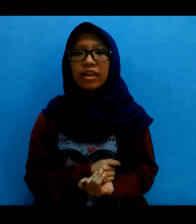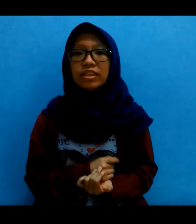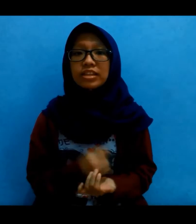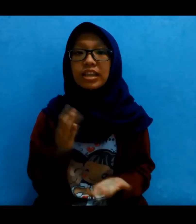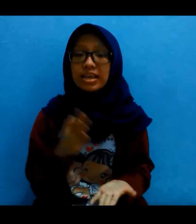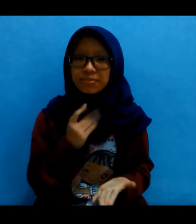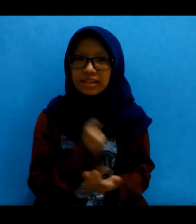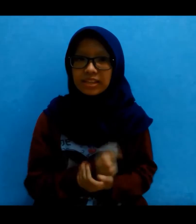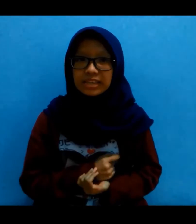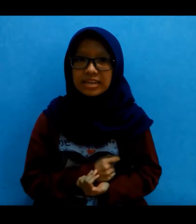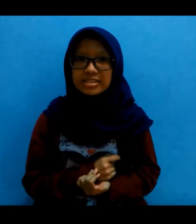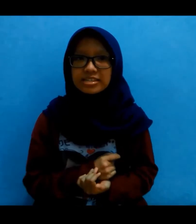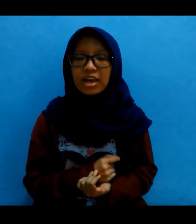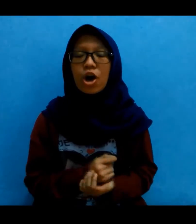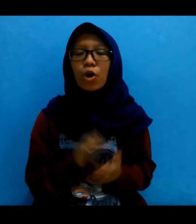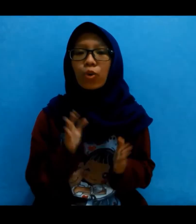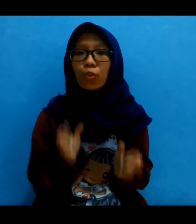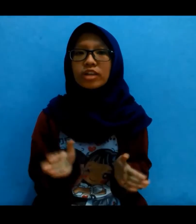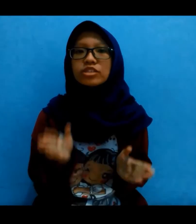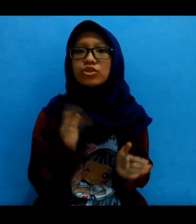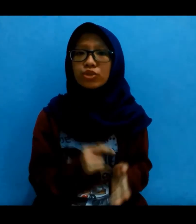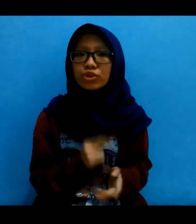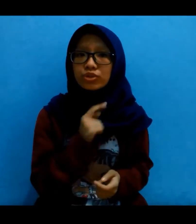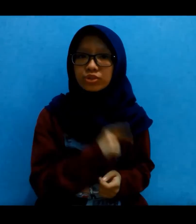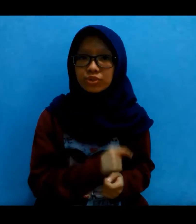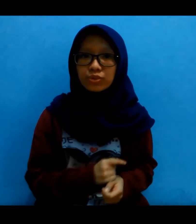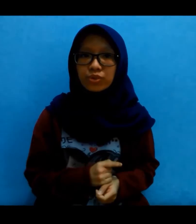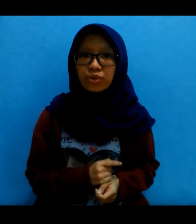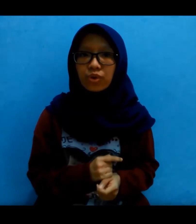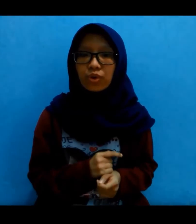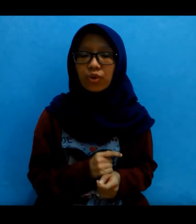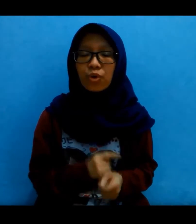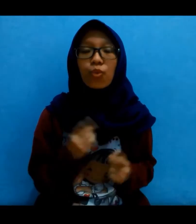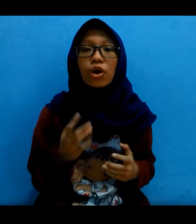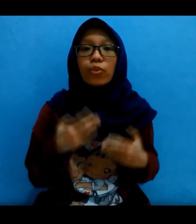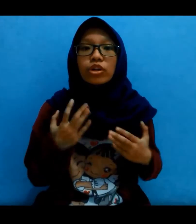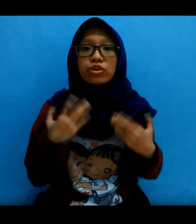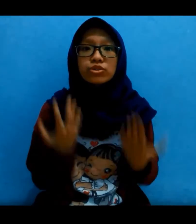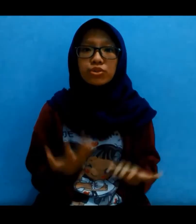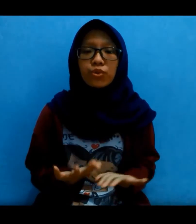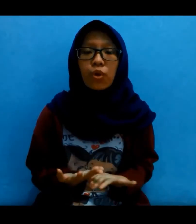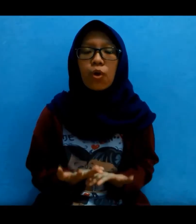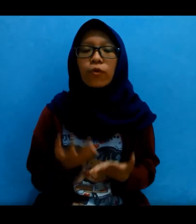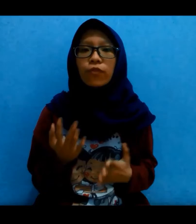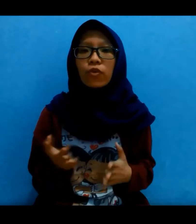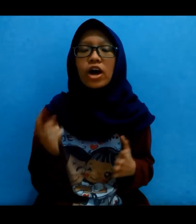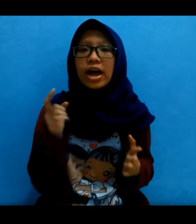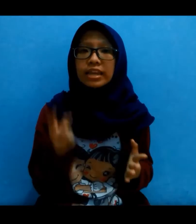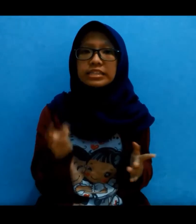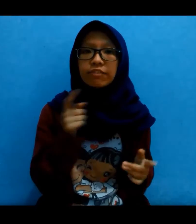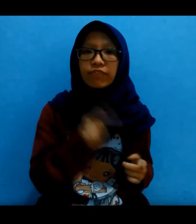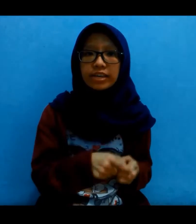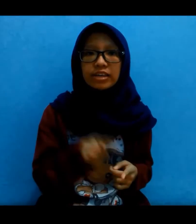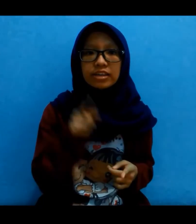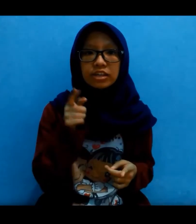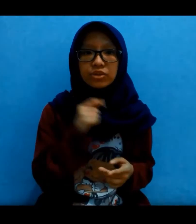And then the last but not least, what do you do or what will you do for identifying the